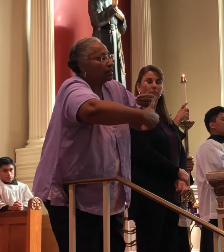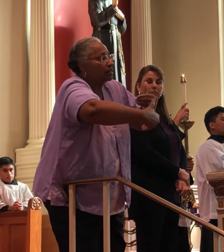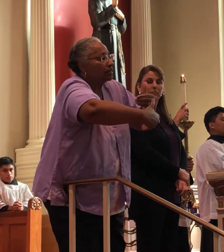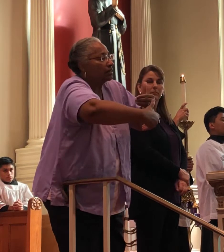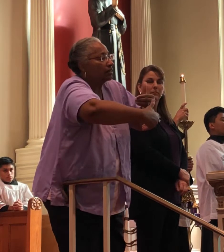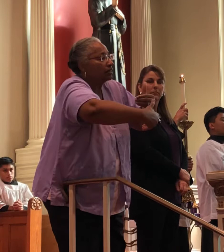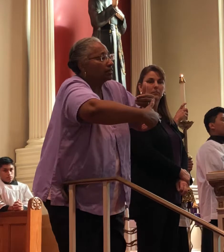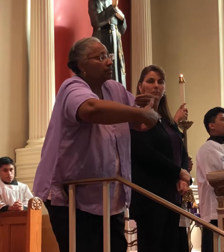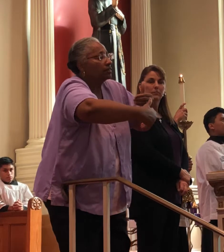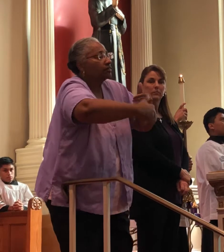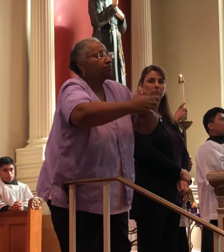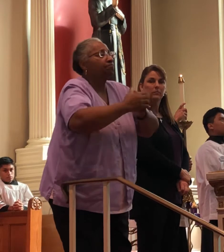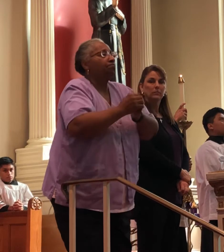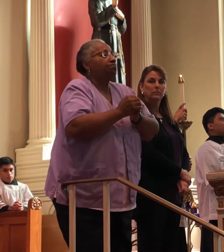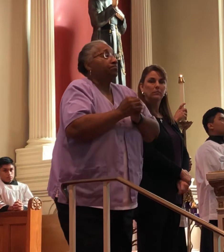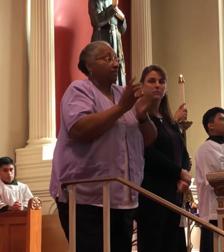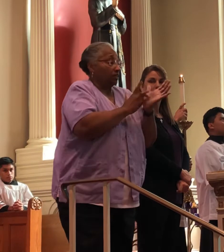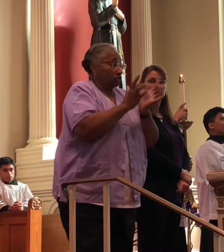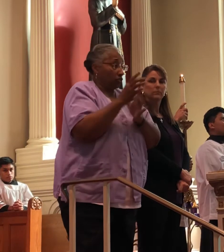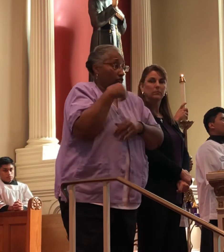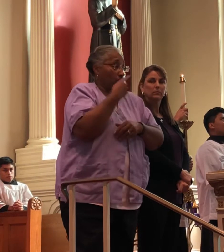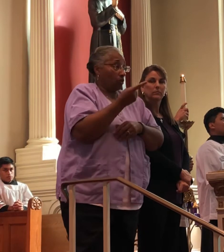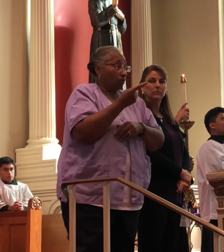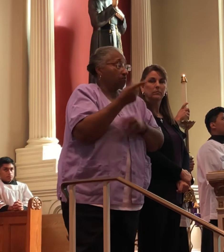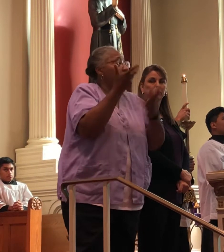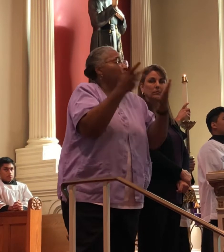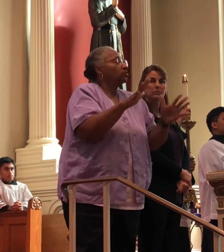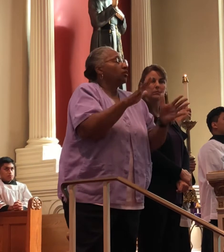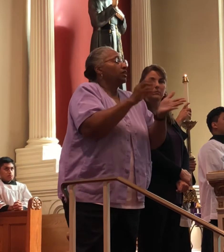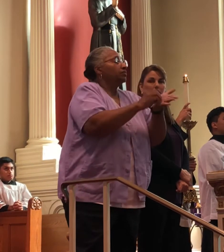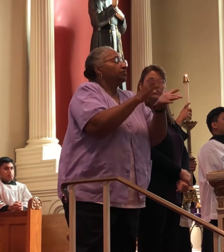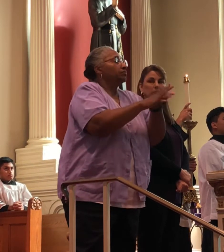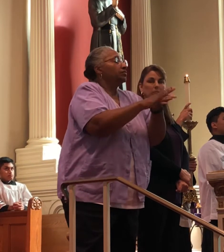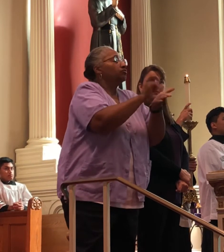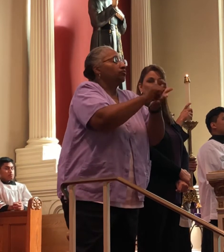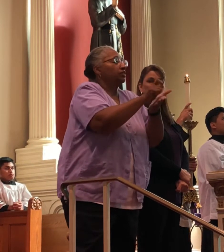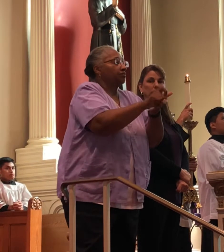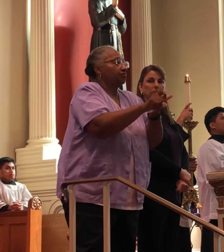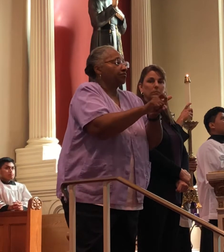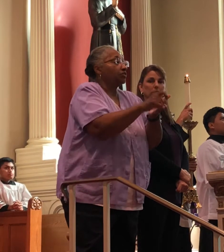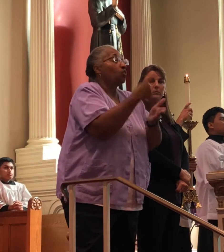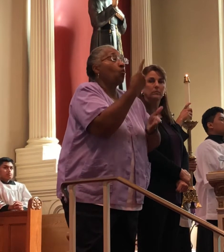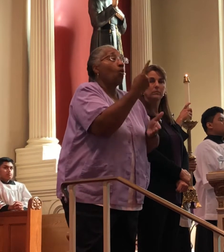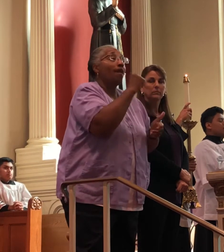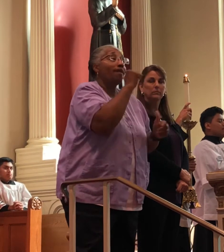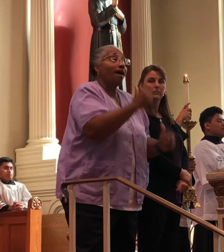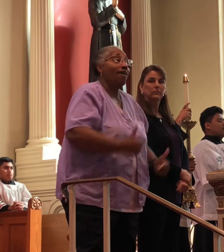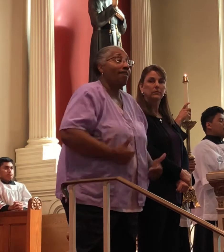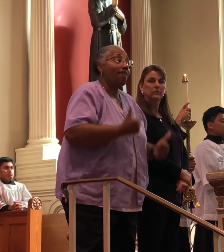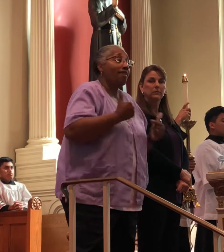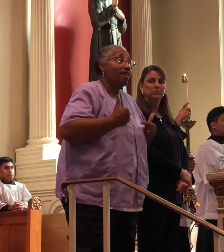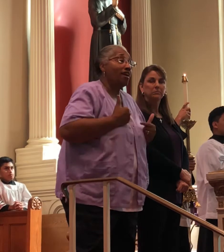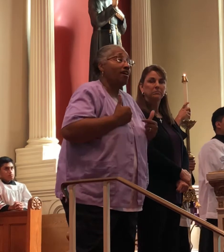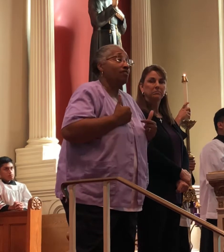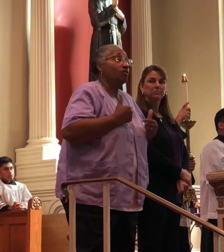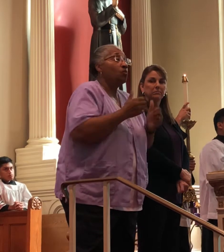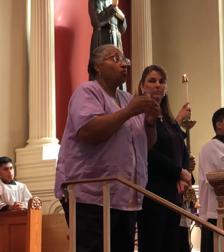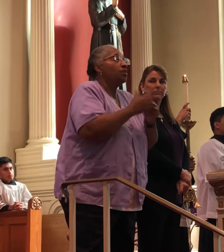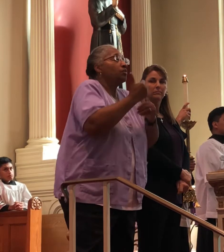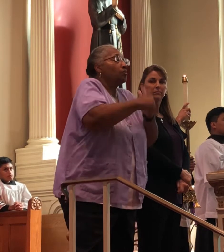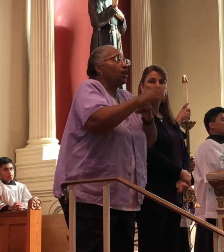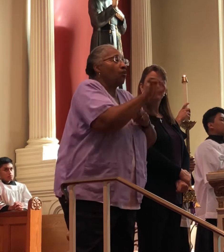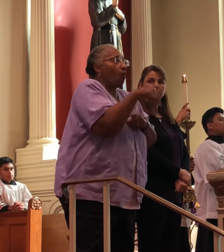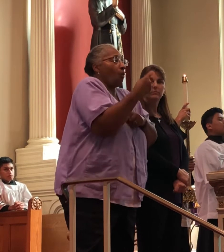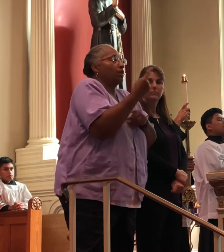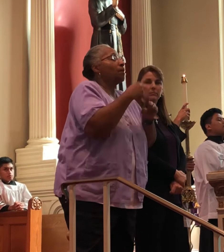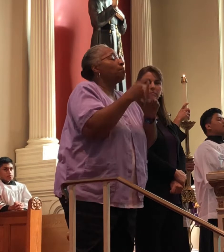He said in reply, "It is written, one does not live on bread alone, but on every